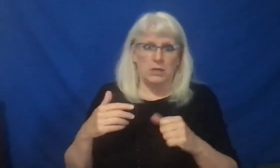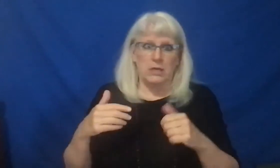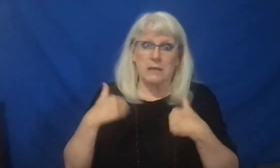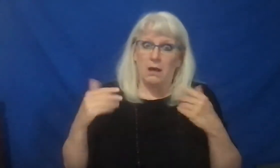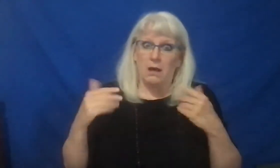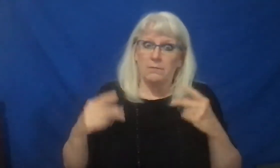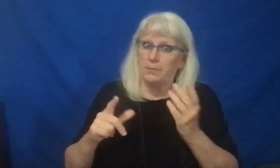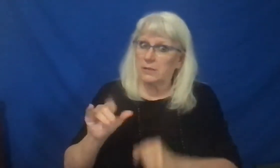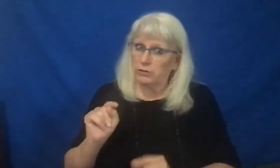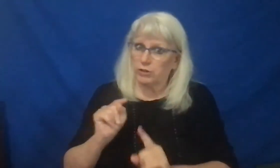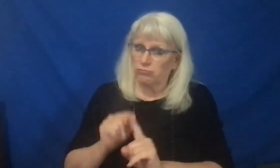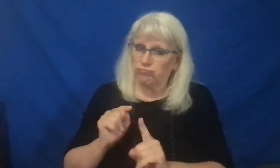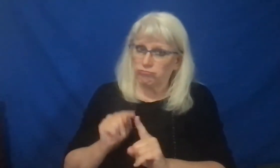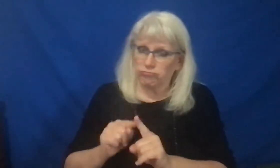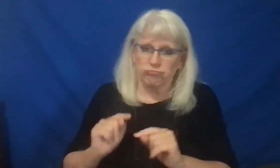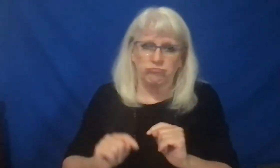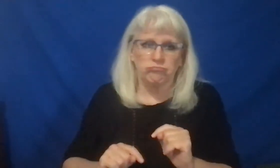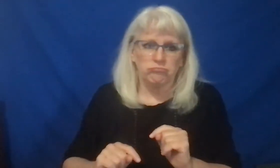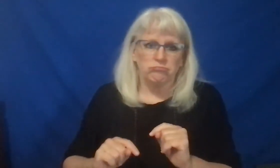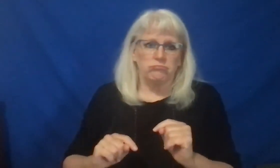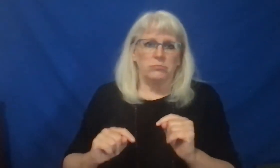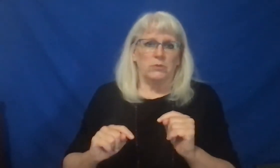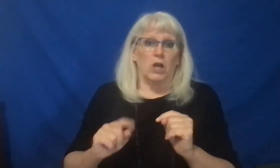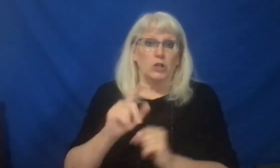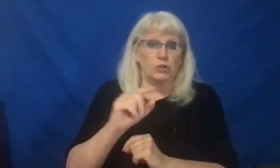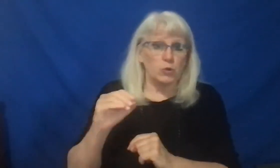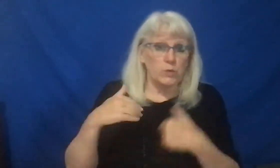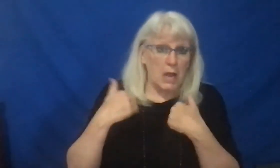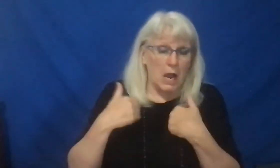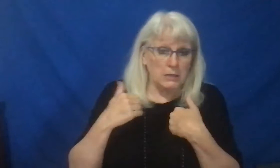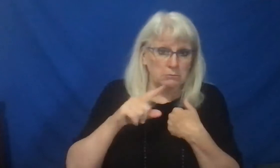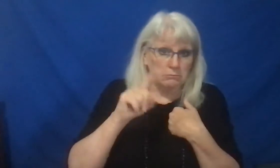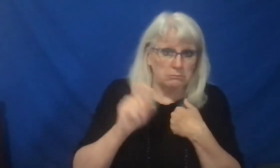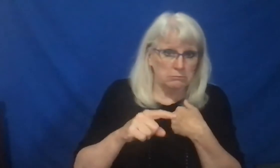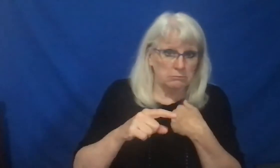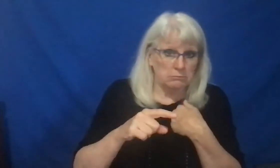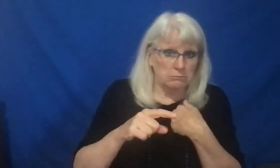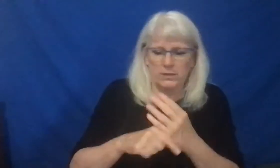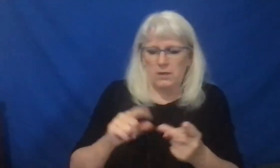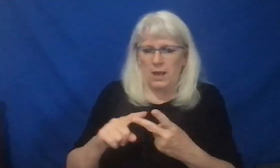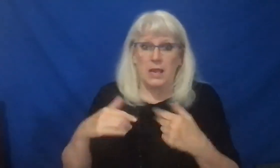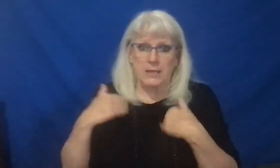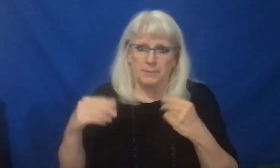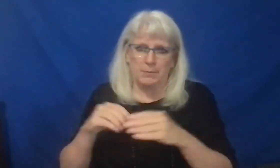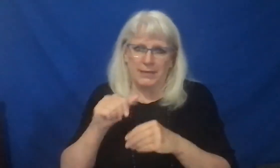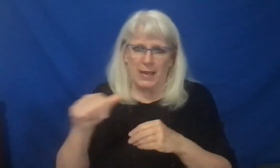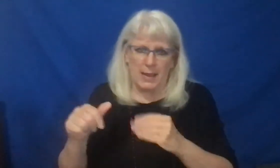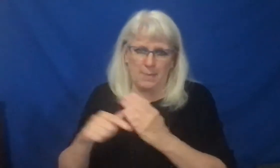So specifically, the Too Young pamphlet and the Young People in AA pamphlet. The Young People in AA pamphlet was about to